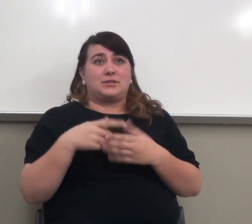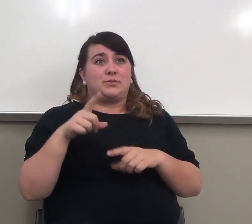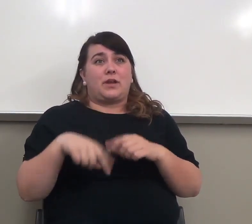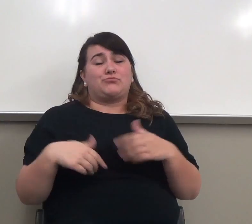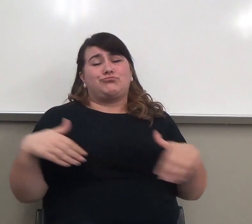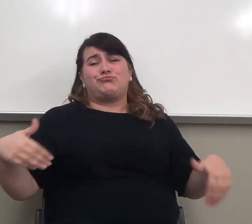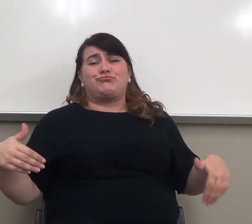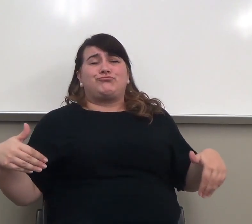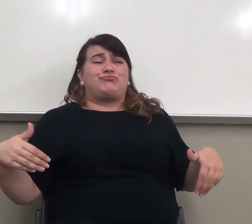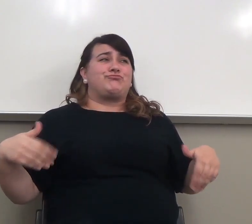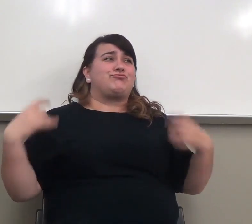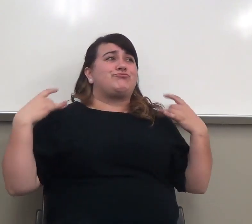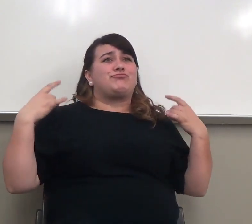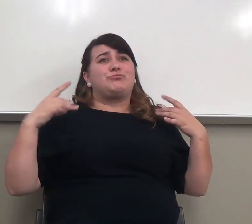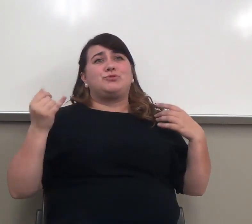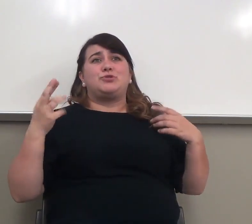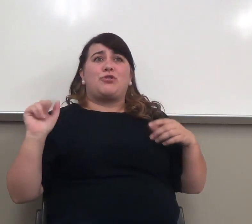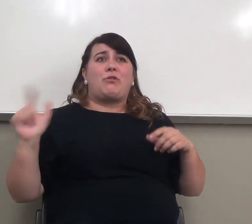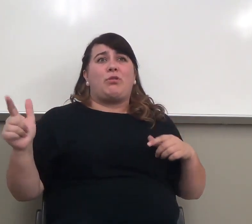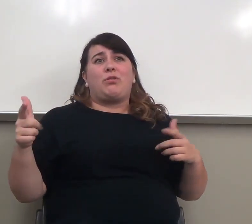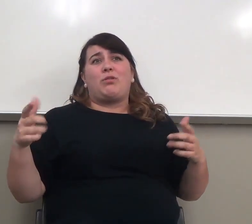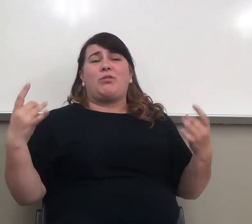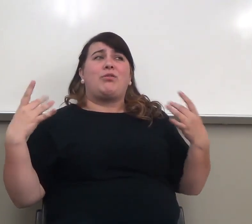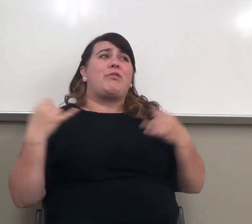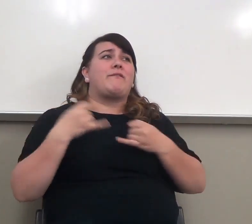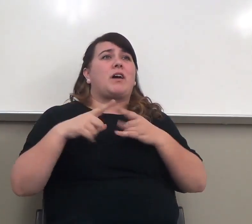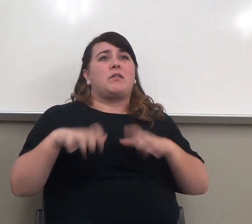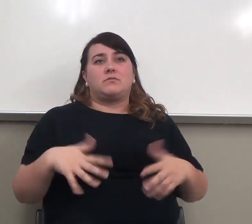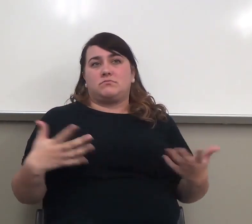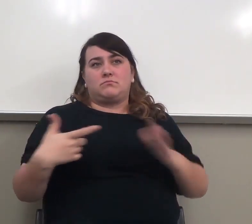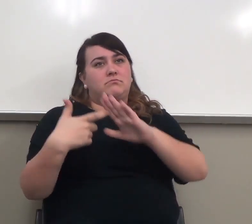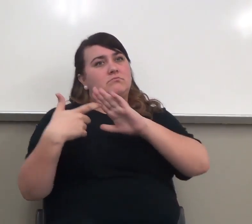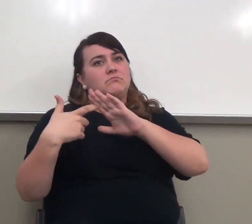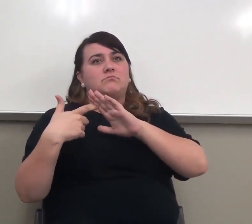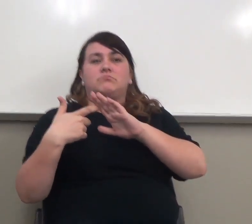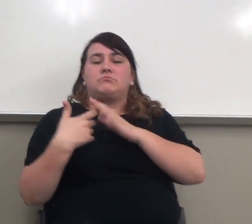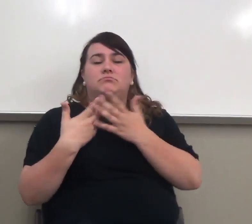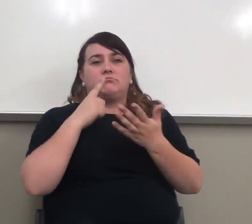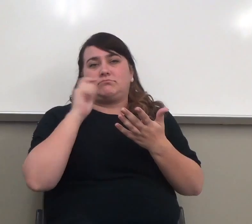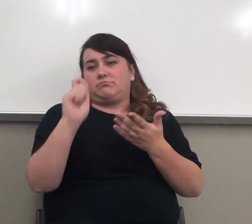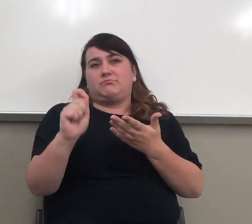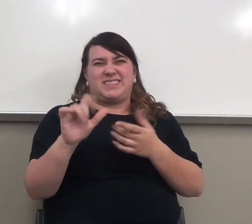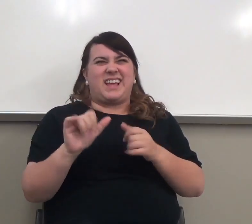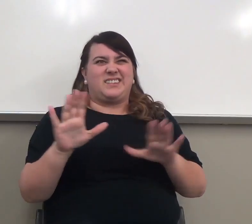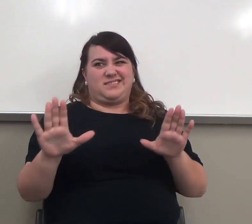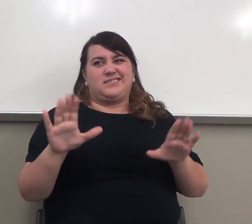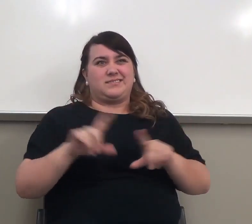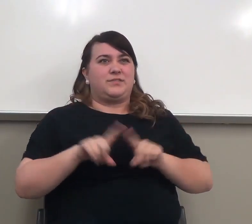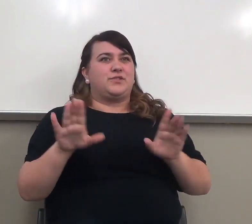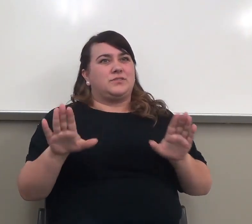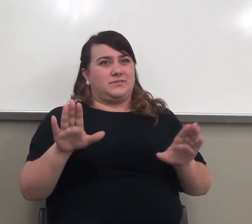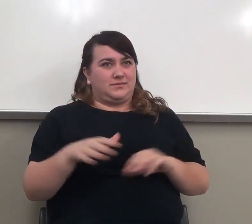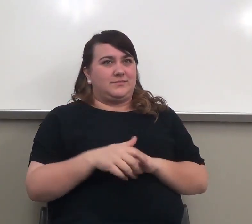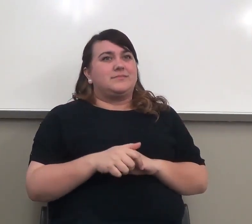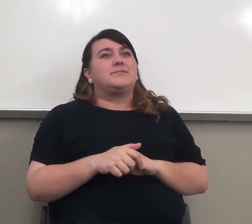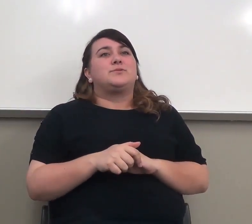need to do the journal, or I don't need to take the final. You have to do everything. That's the difference. So it's yeah,